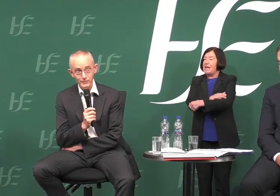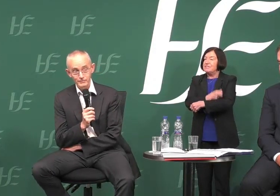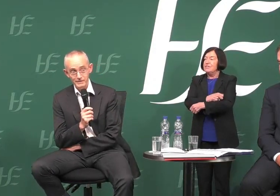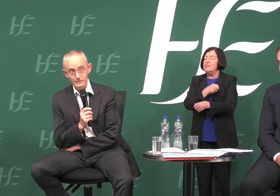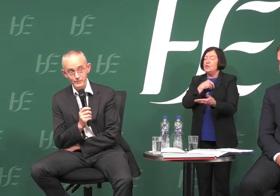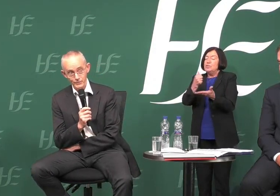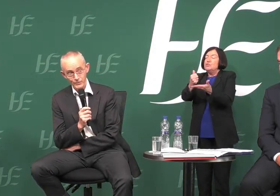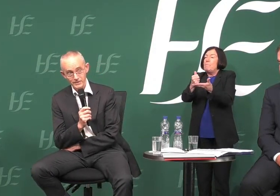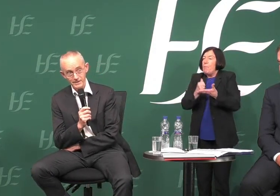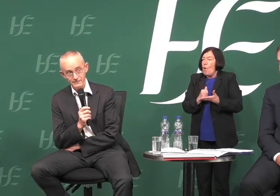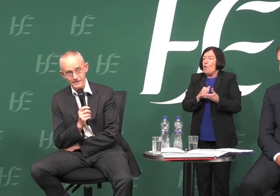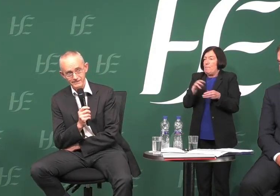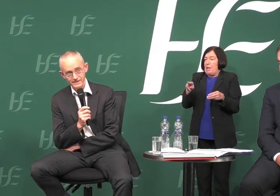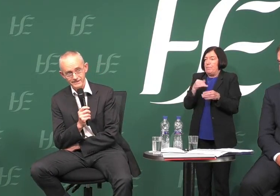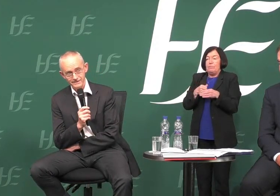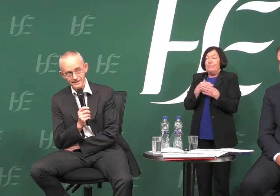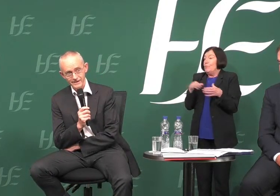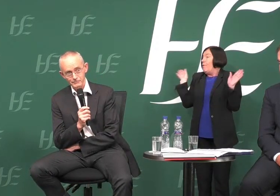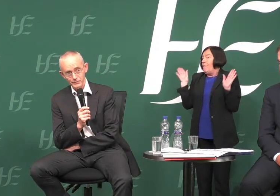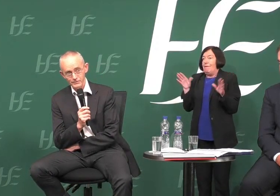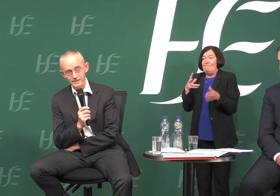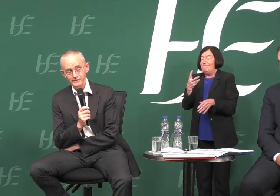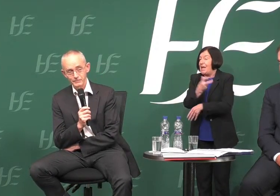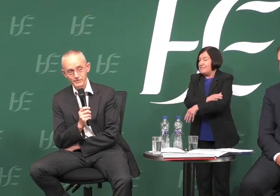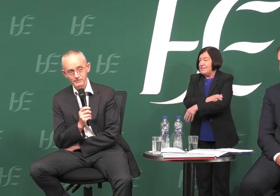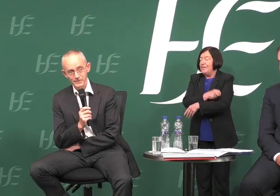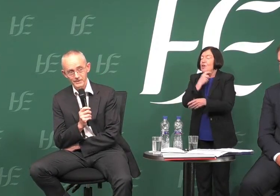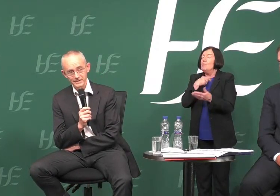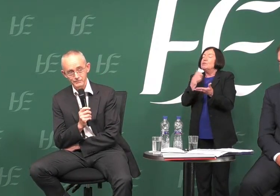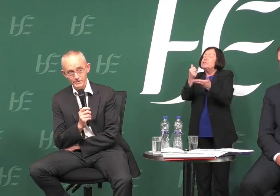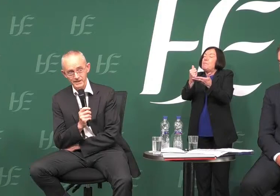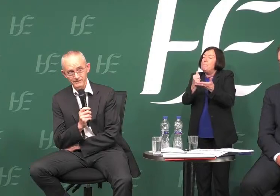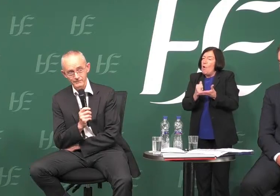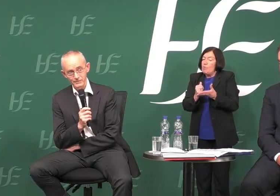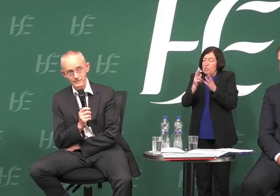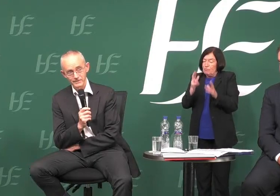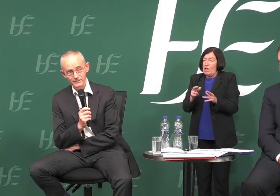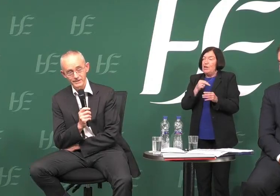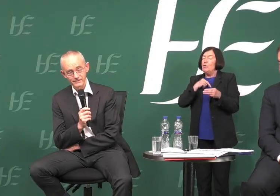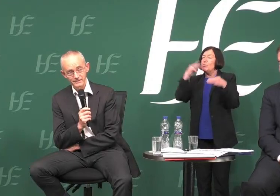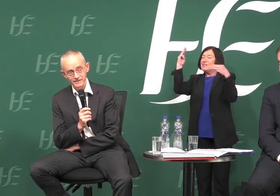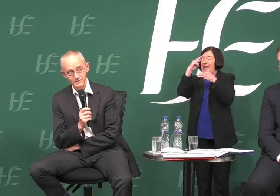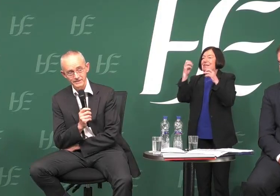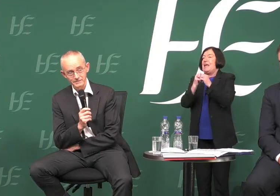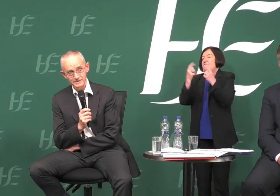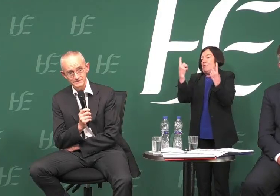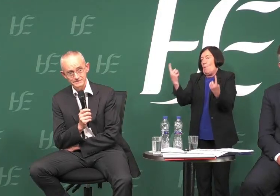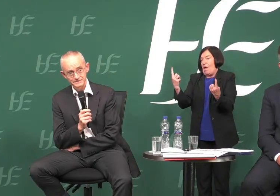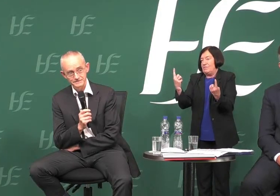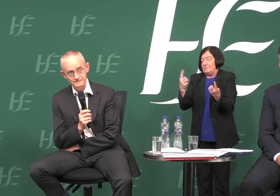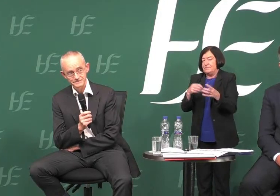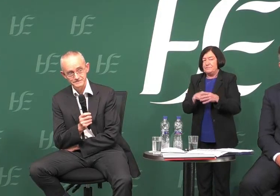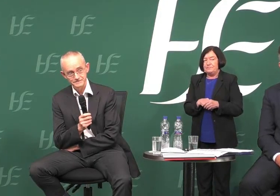try to support people who don't get vaccinated, but to try to support them in a way that protects everyone to the greatest extent